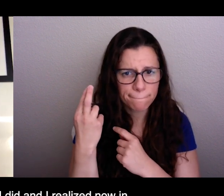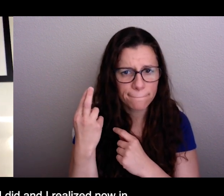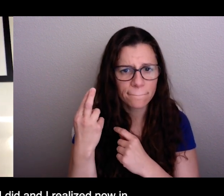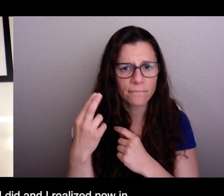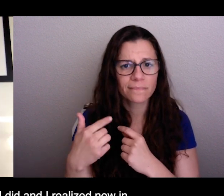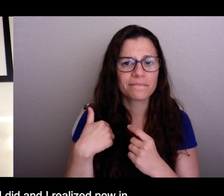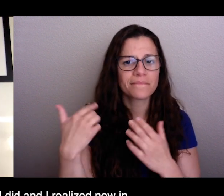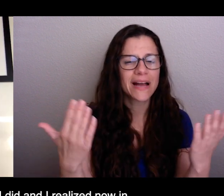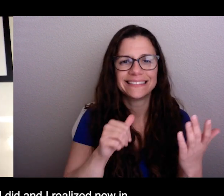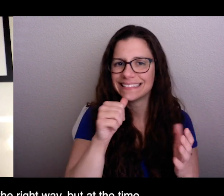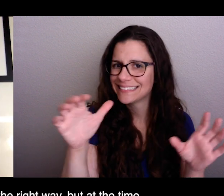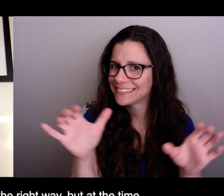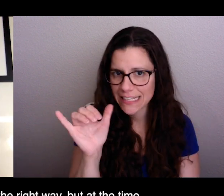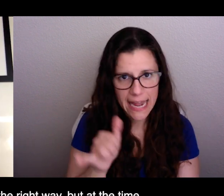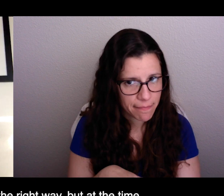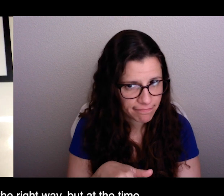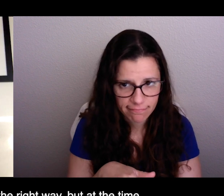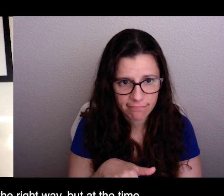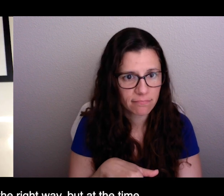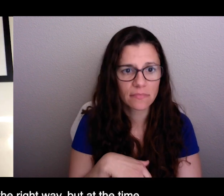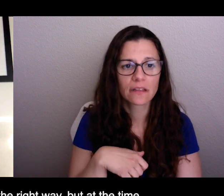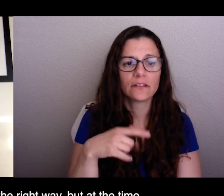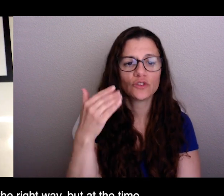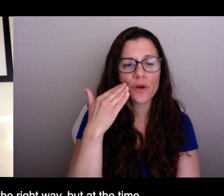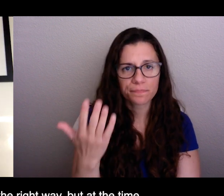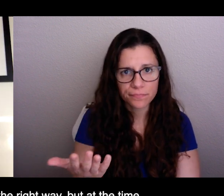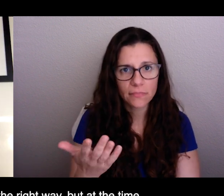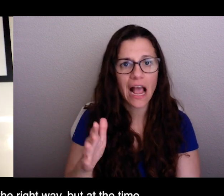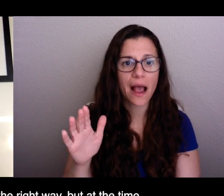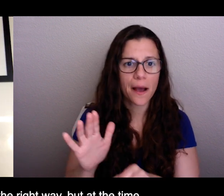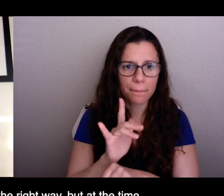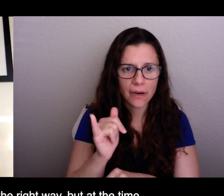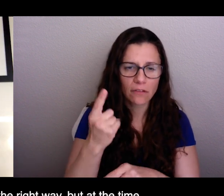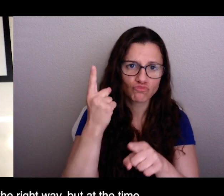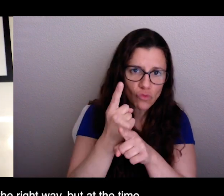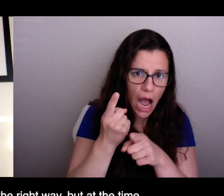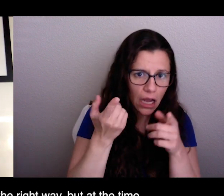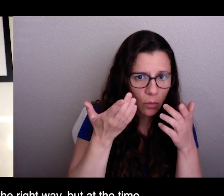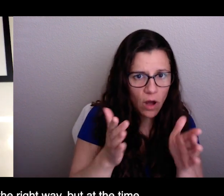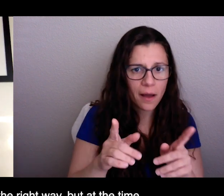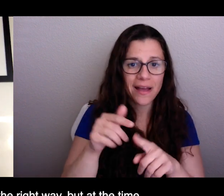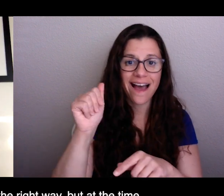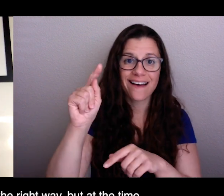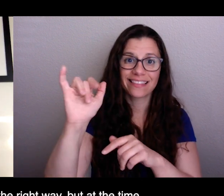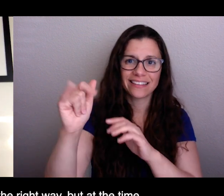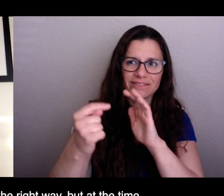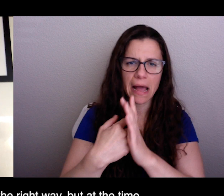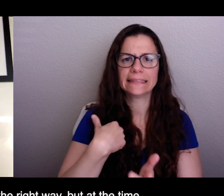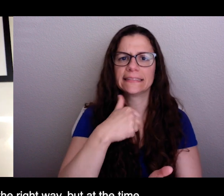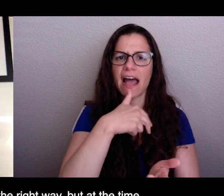I may well have not done that, completely the right way. But at the time, I didn't have a rule